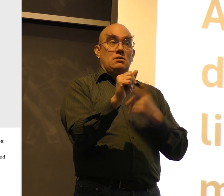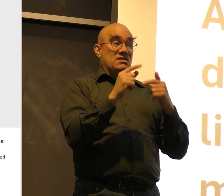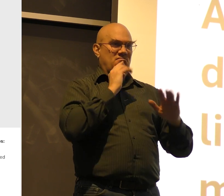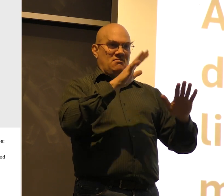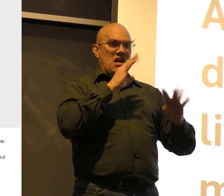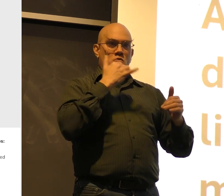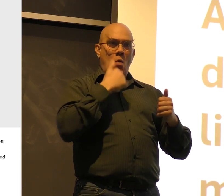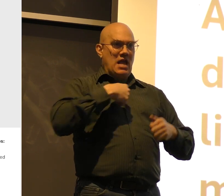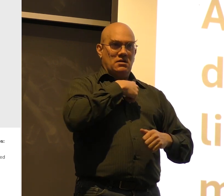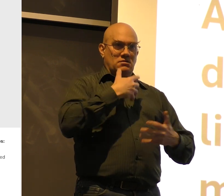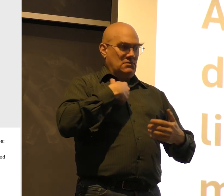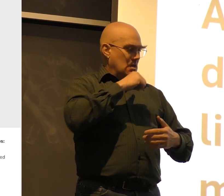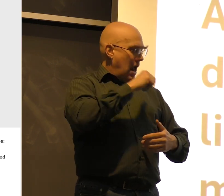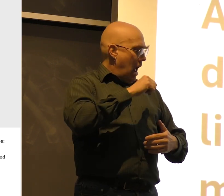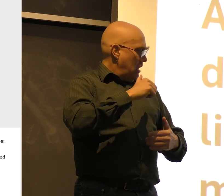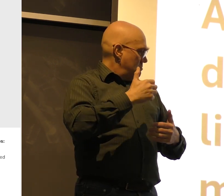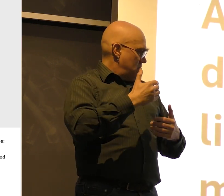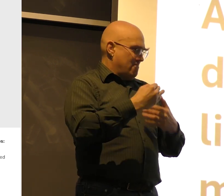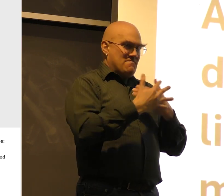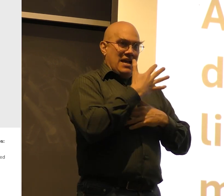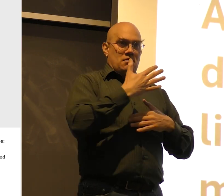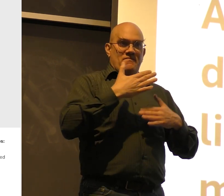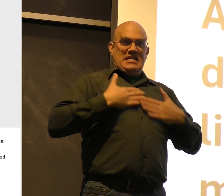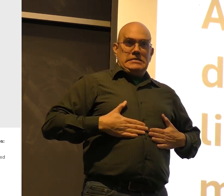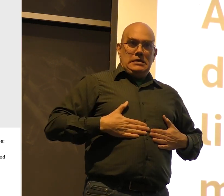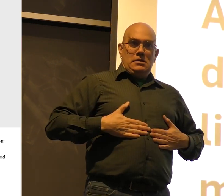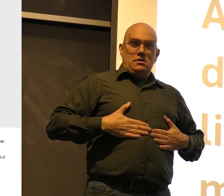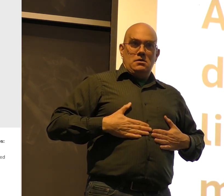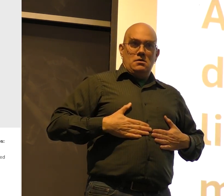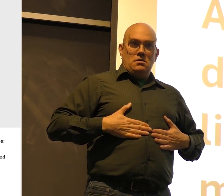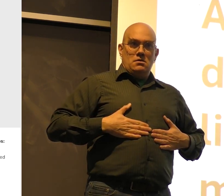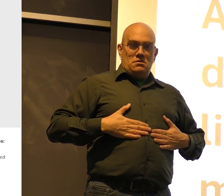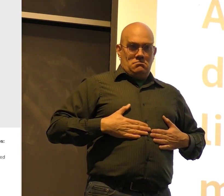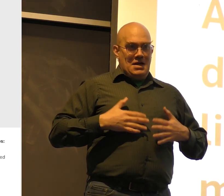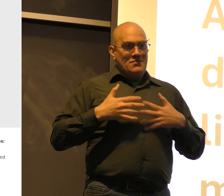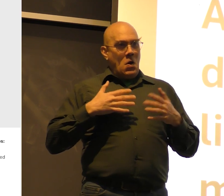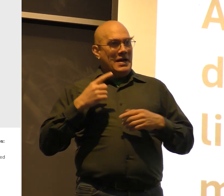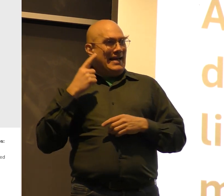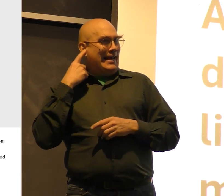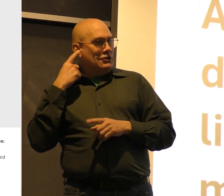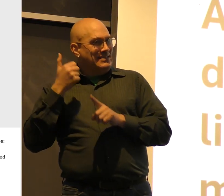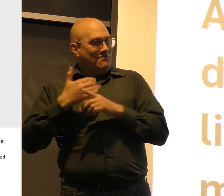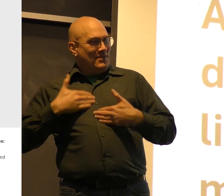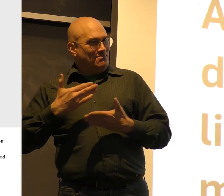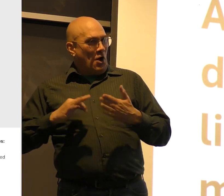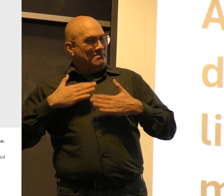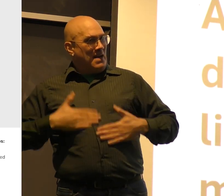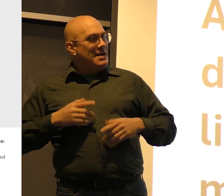disabled. People will say now, there's nothing wrong with me. Physically, I'm fine. I'm not disabled, even though, right,